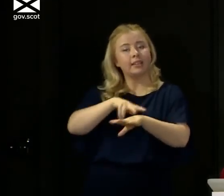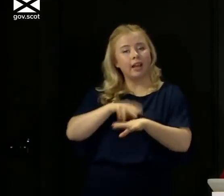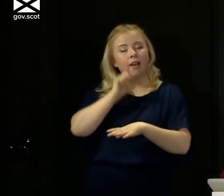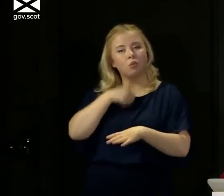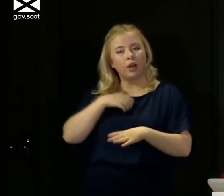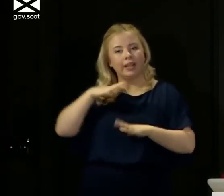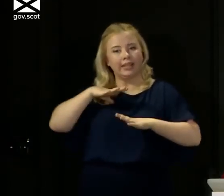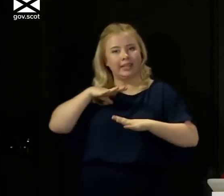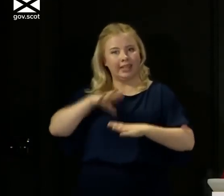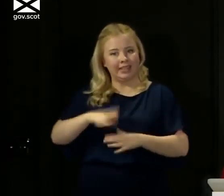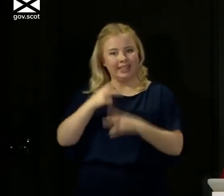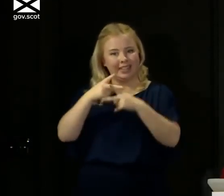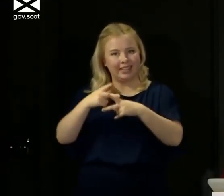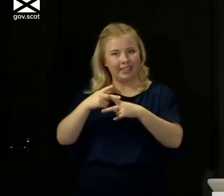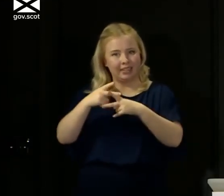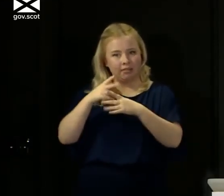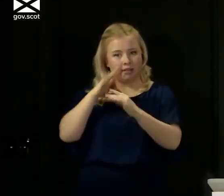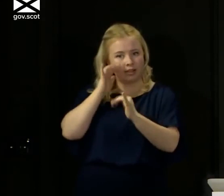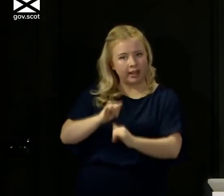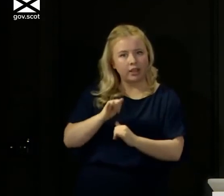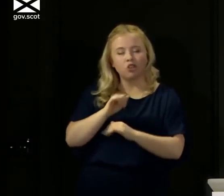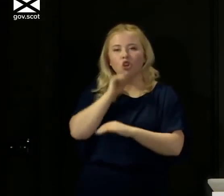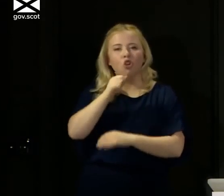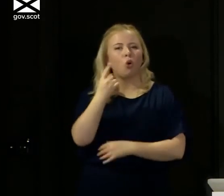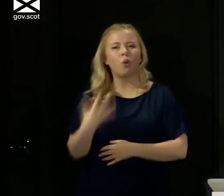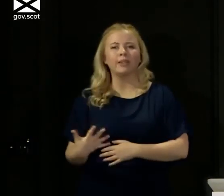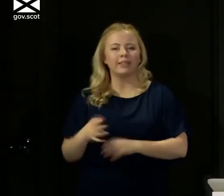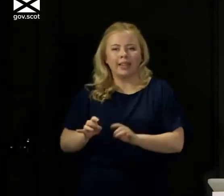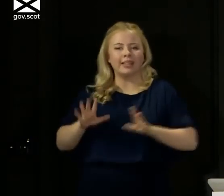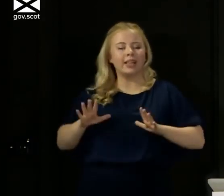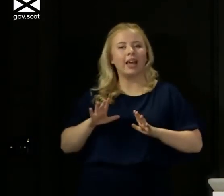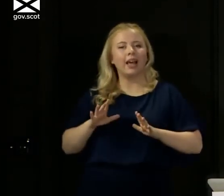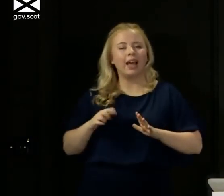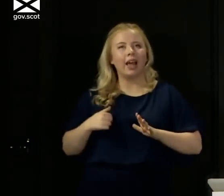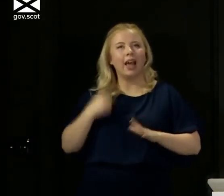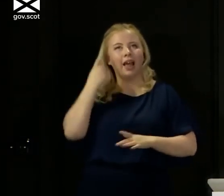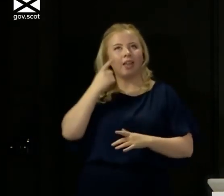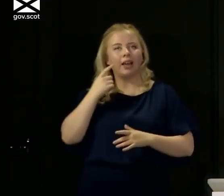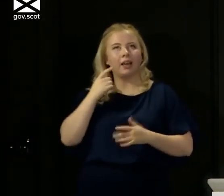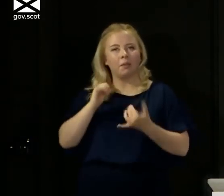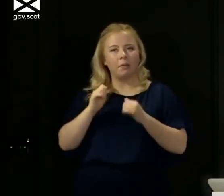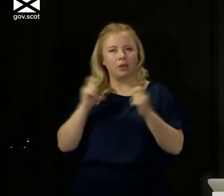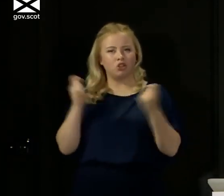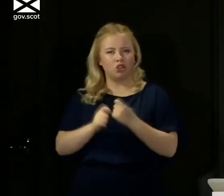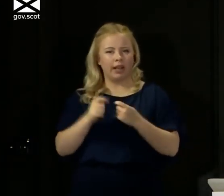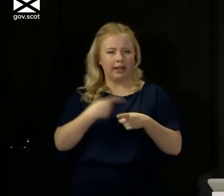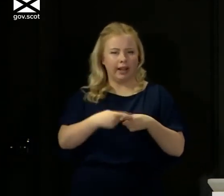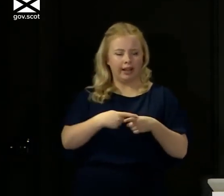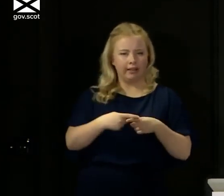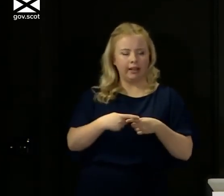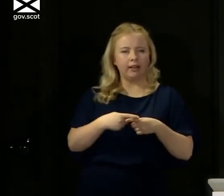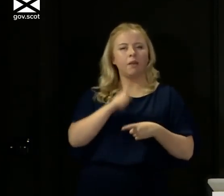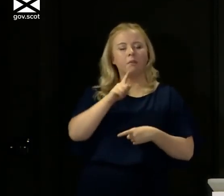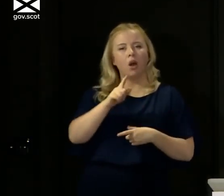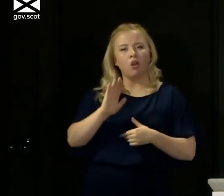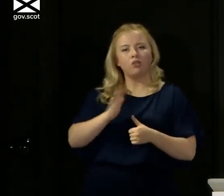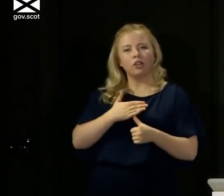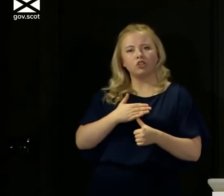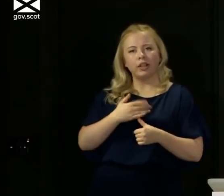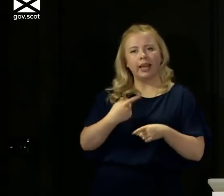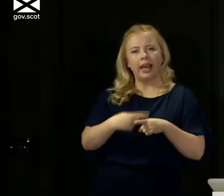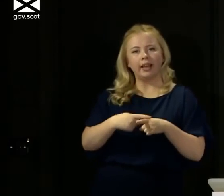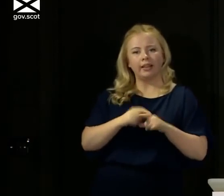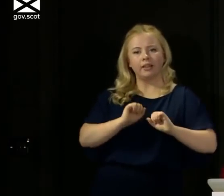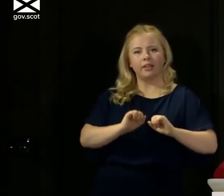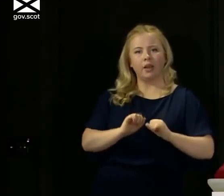tested, not as a one-off, which I think, although this may have moved on in England, but I think originally this was intended to be a